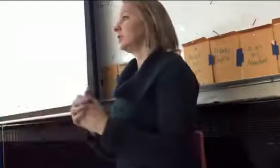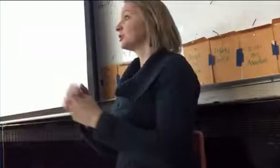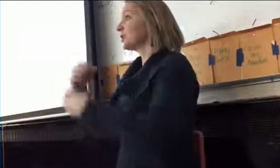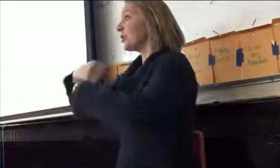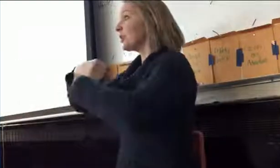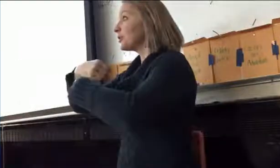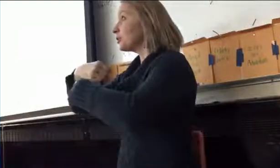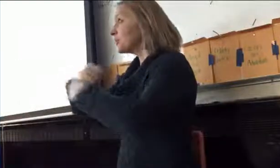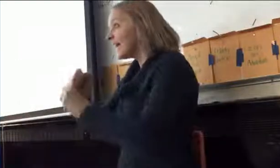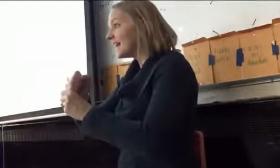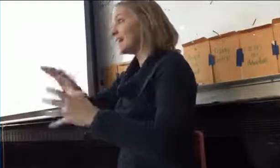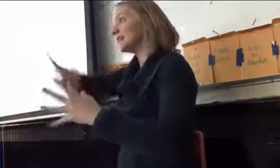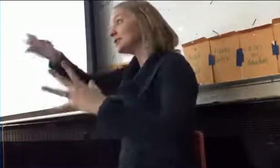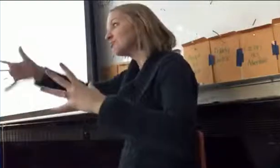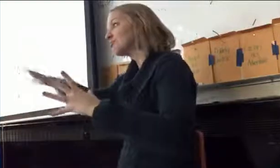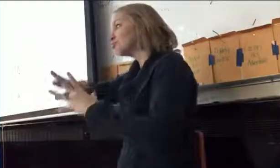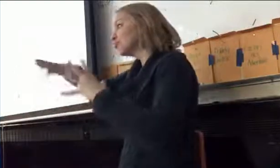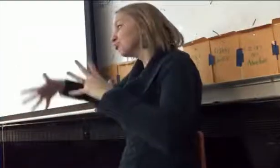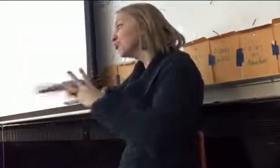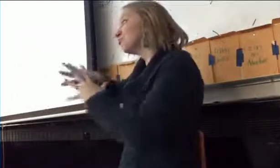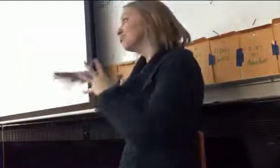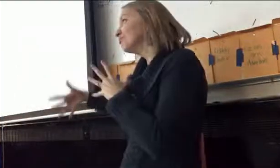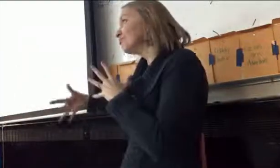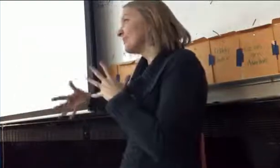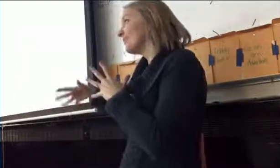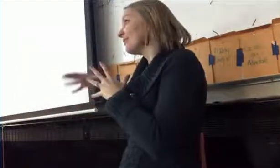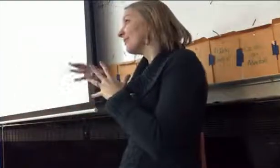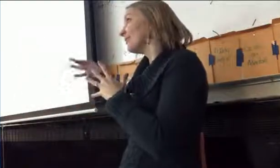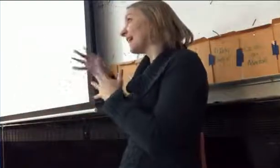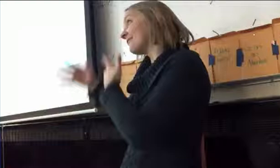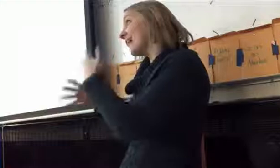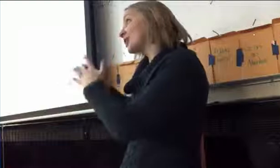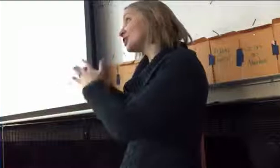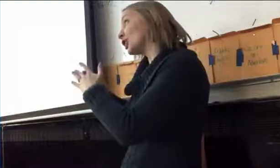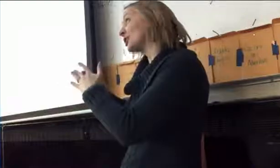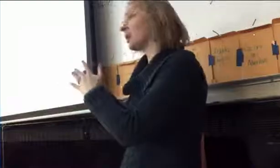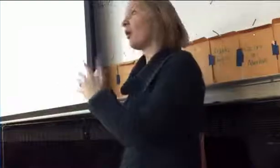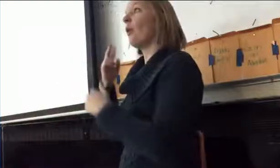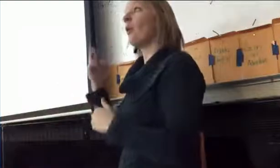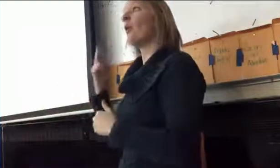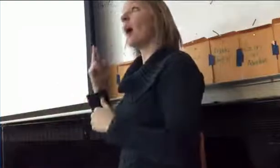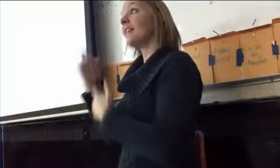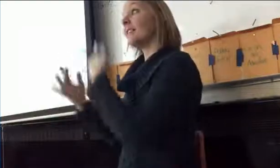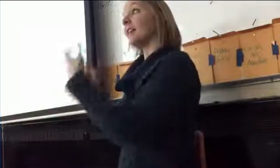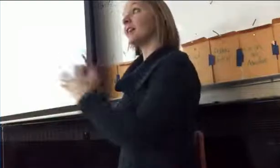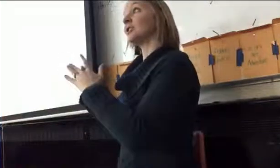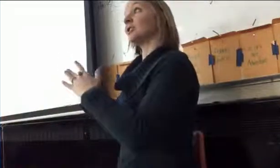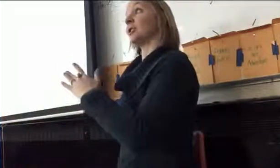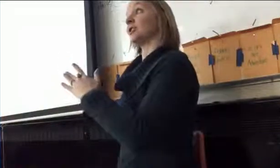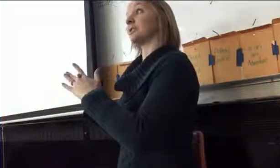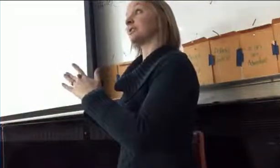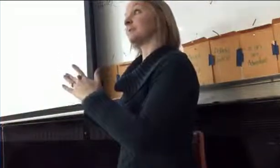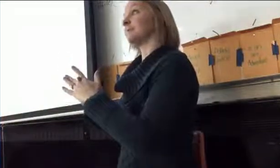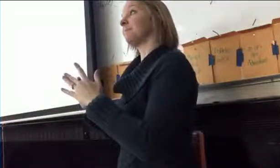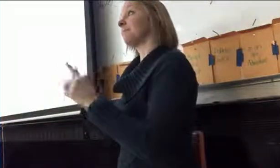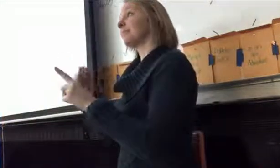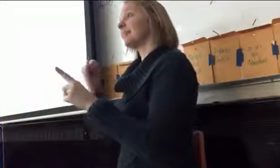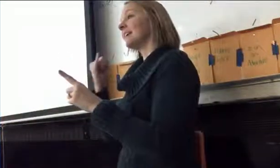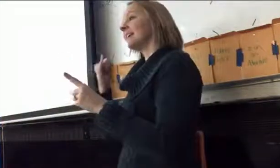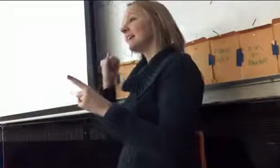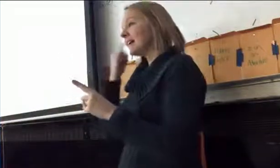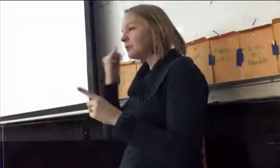fire starters right here on these different tables. Now, why the fire starts, if you like conspiracy